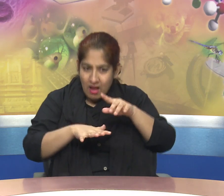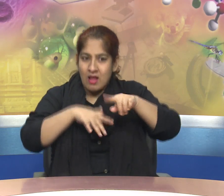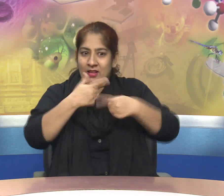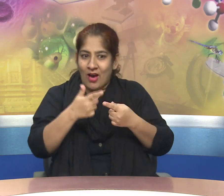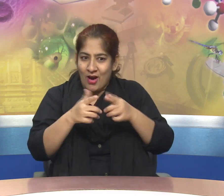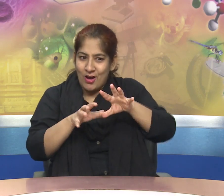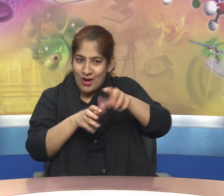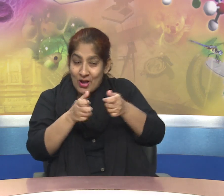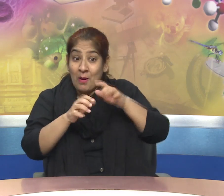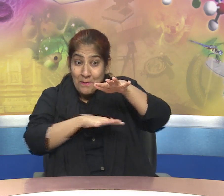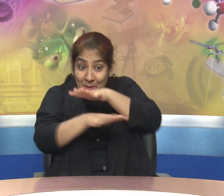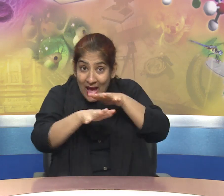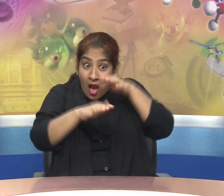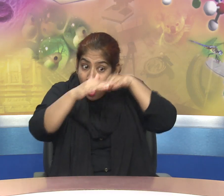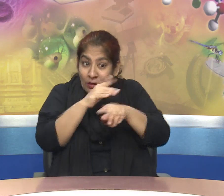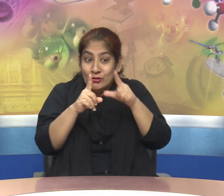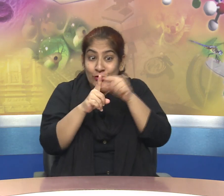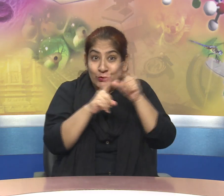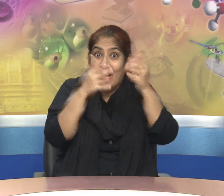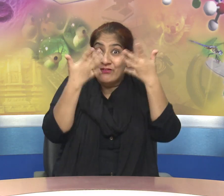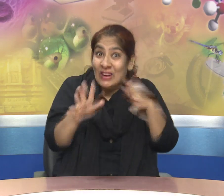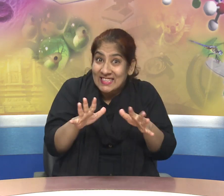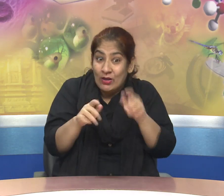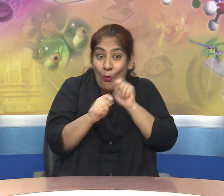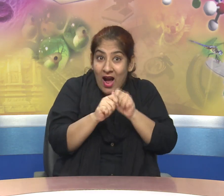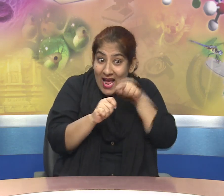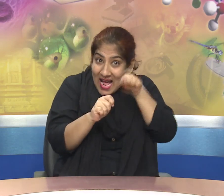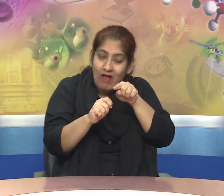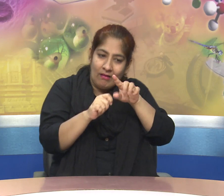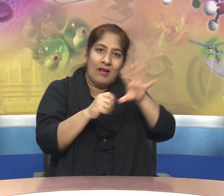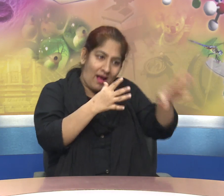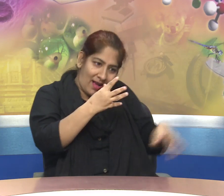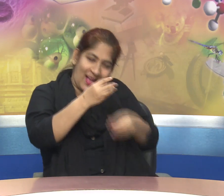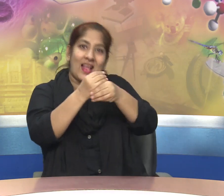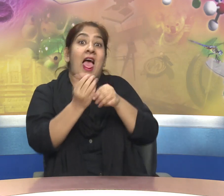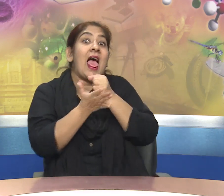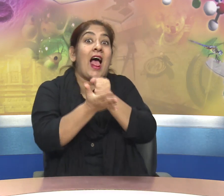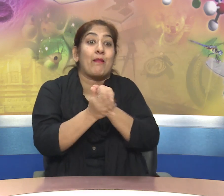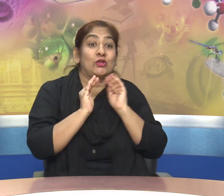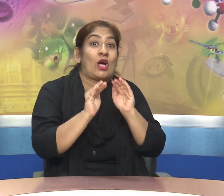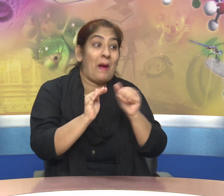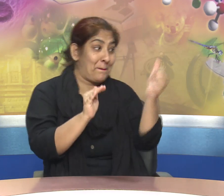second step is just you give some water. And what do? So similarly, there are